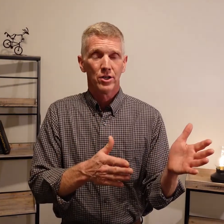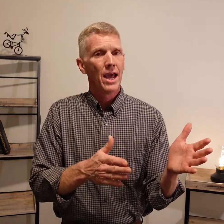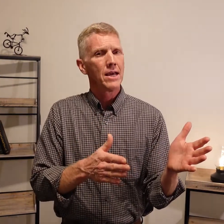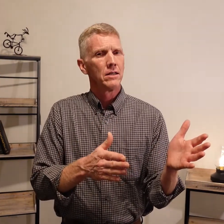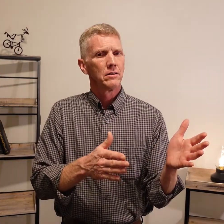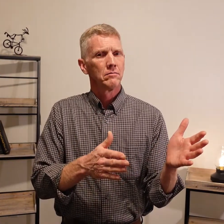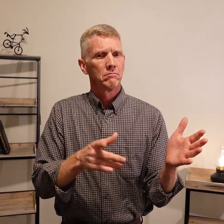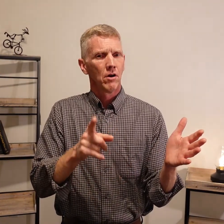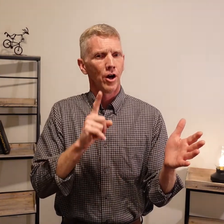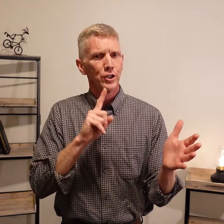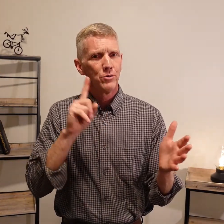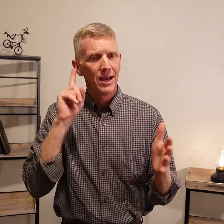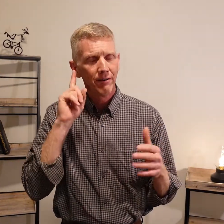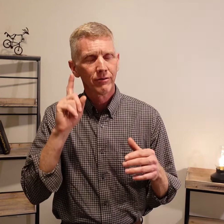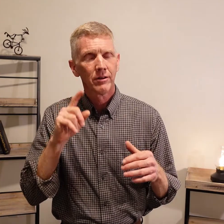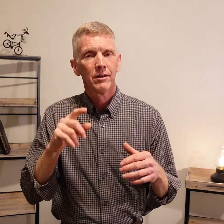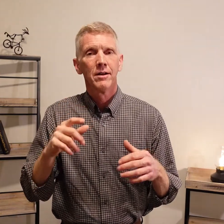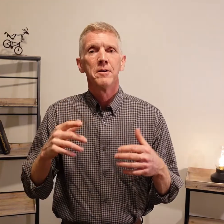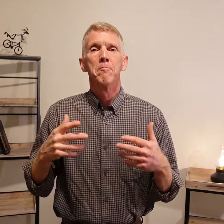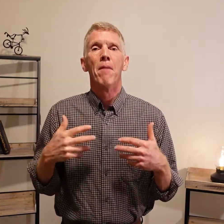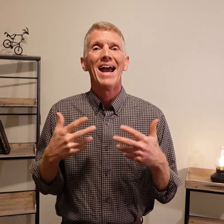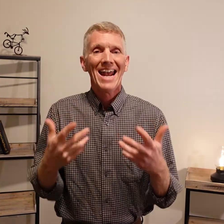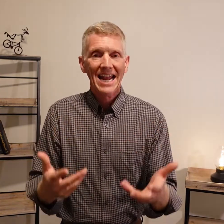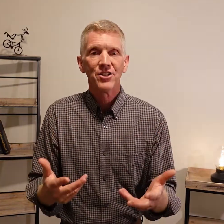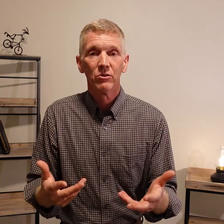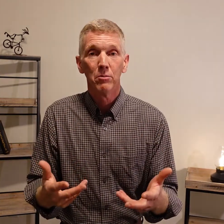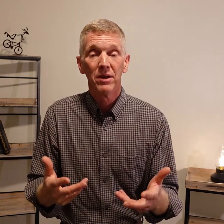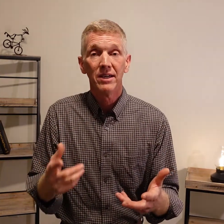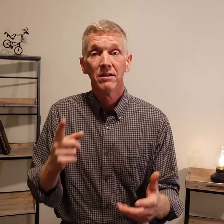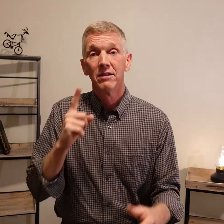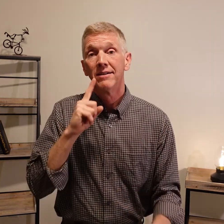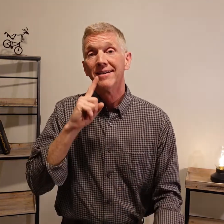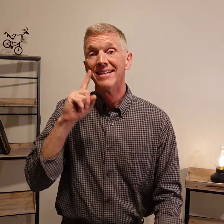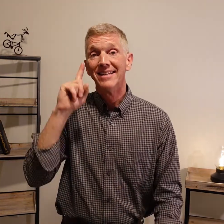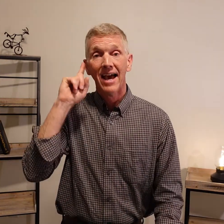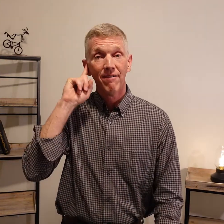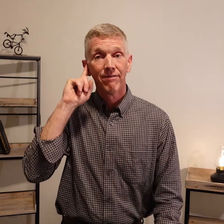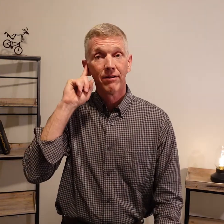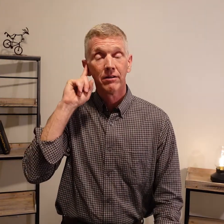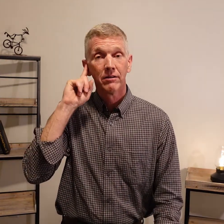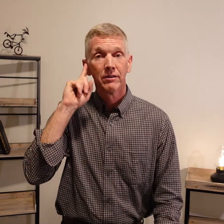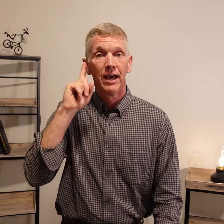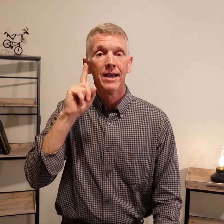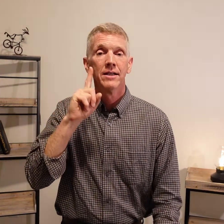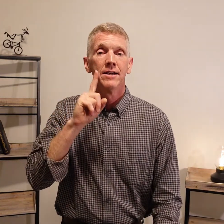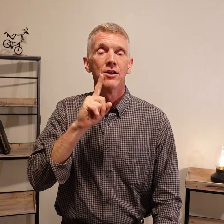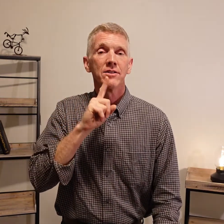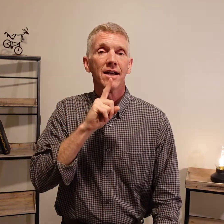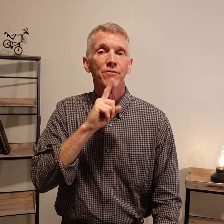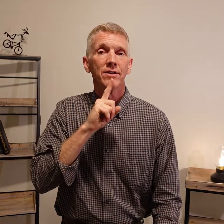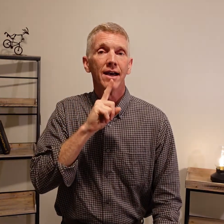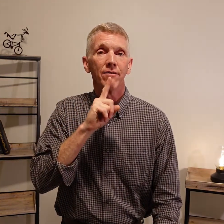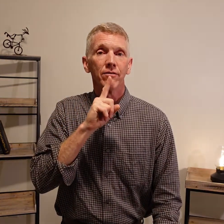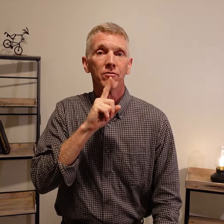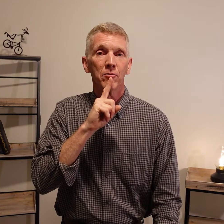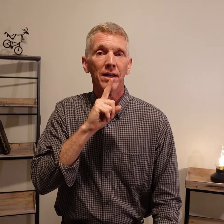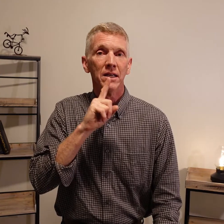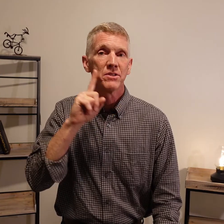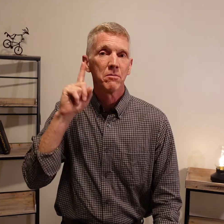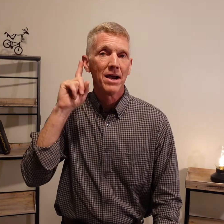hey, are you deaf? My answer would be deaf. Okay, here's a sign for deaf, from my lips to my